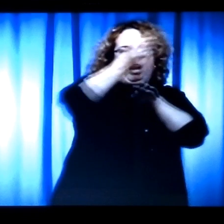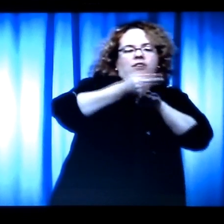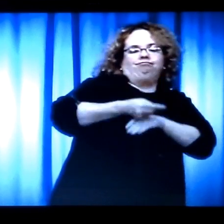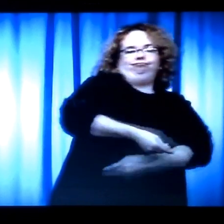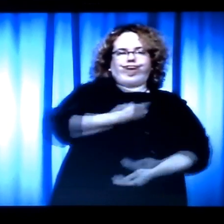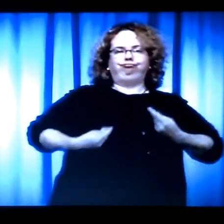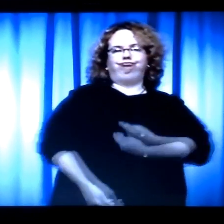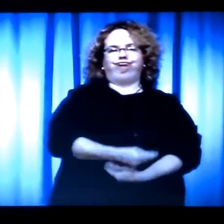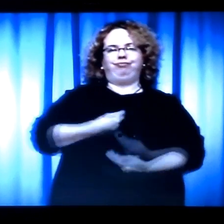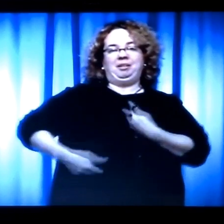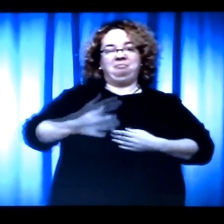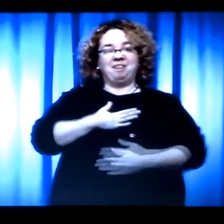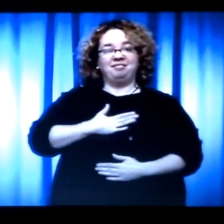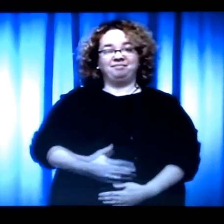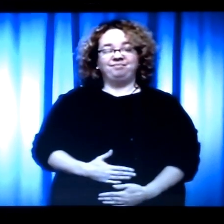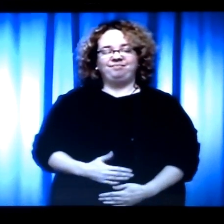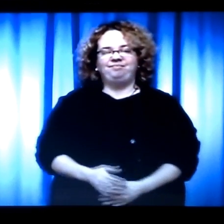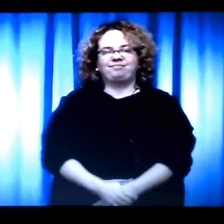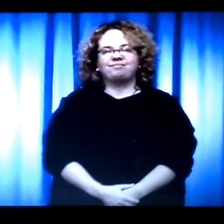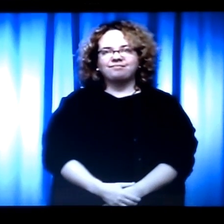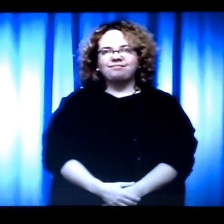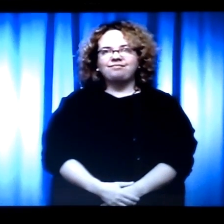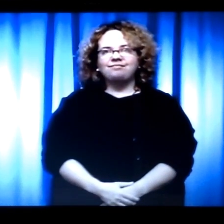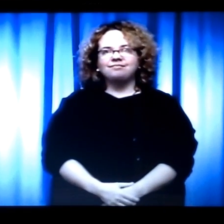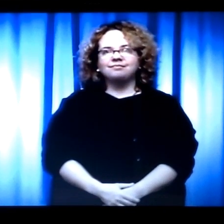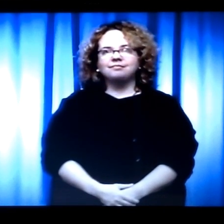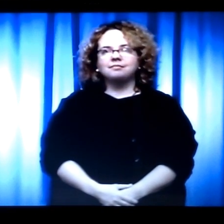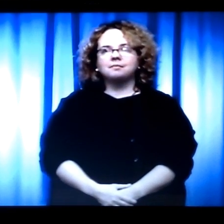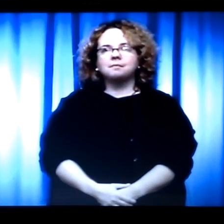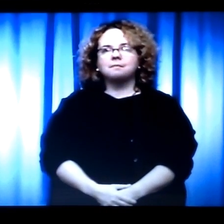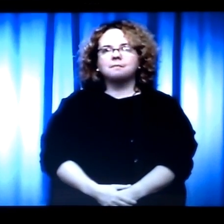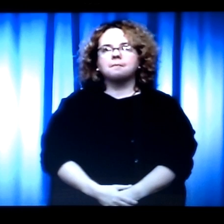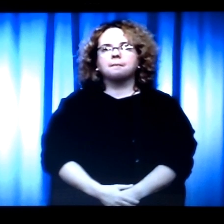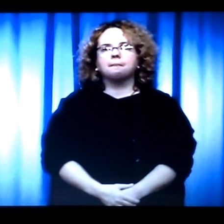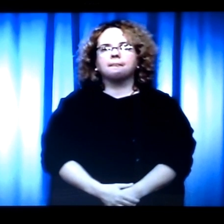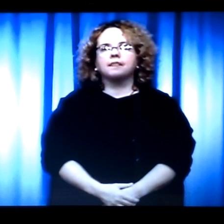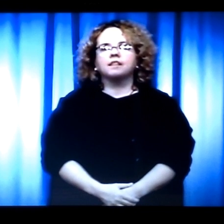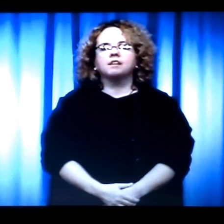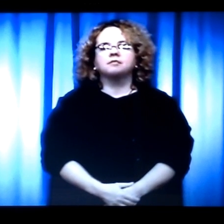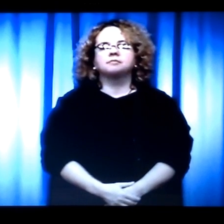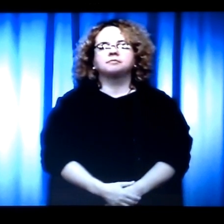Then eventually leave our intestines and go into the bloodstream and feed the nutrients around our body.